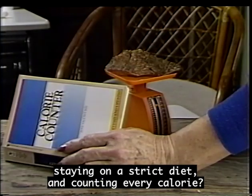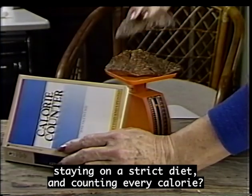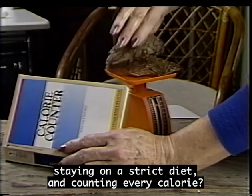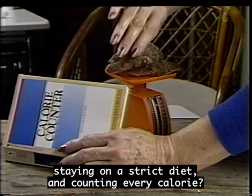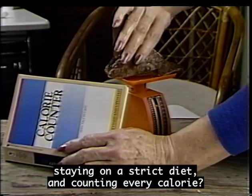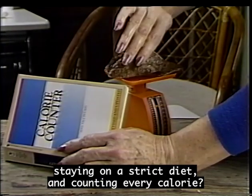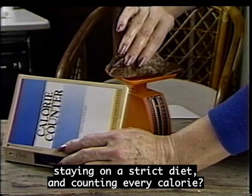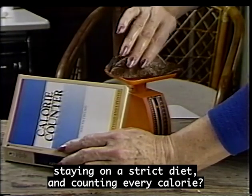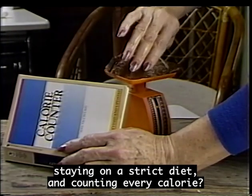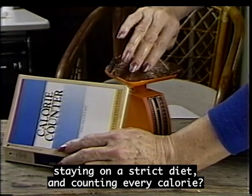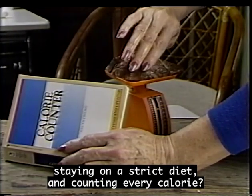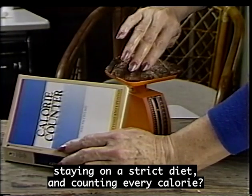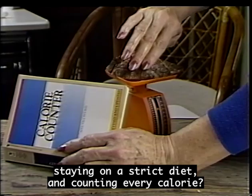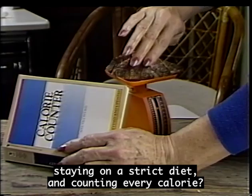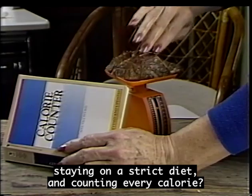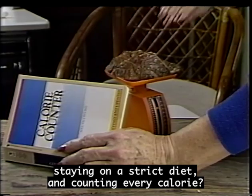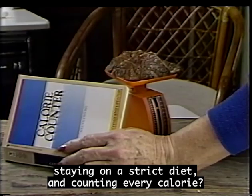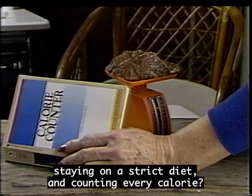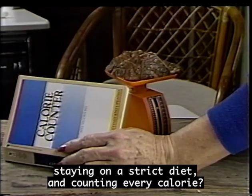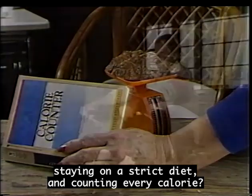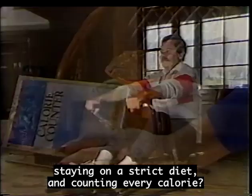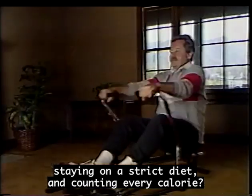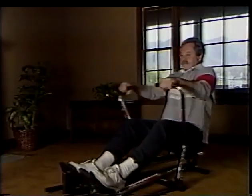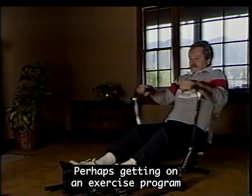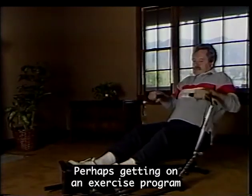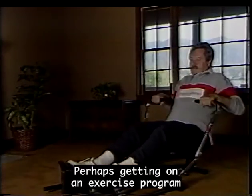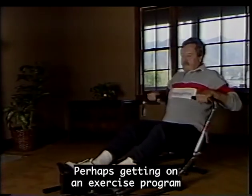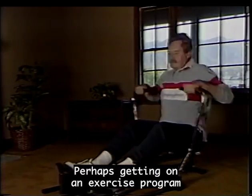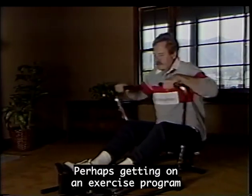strict diet, and counting every calorie? Perhaps getting on an